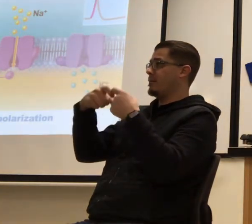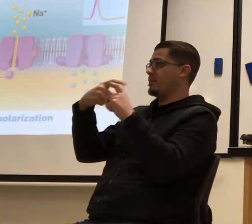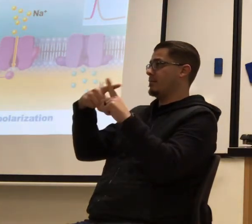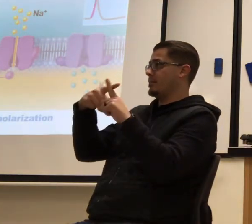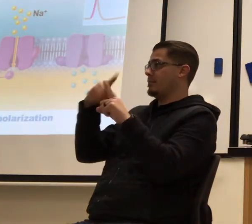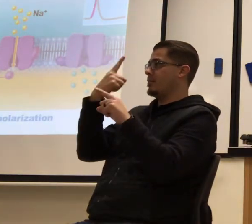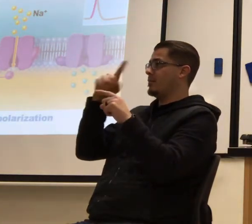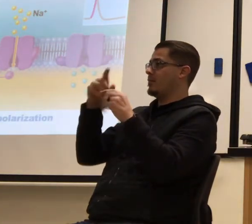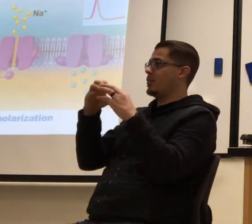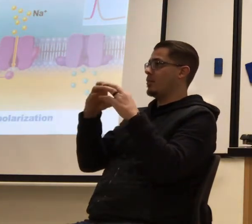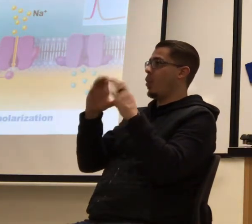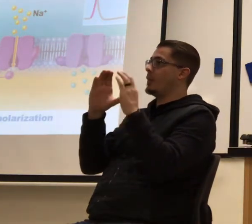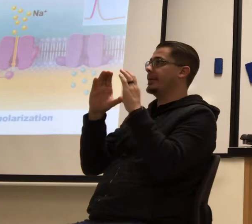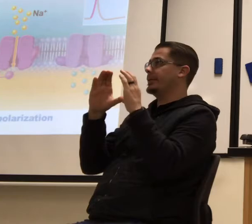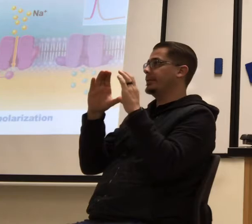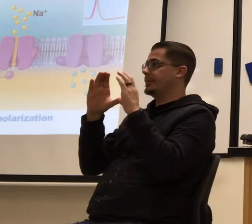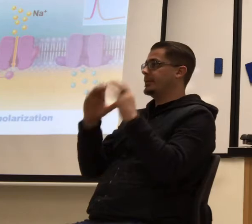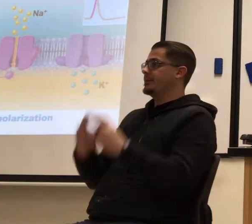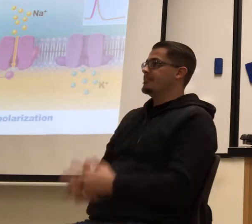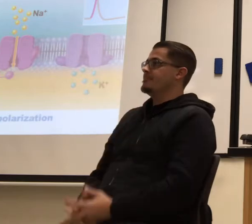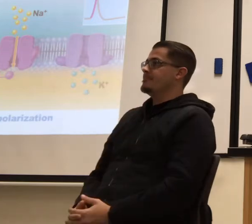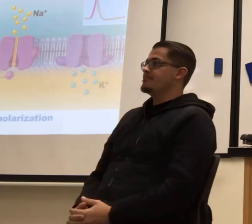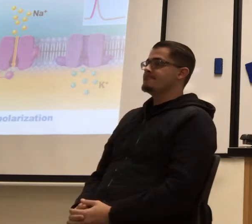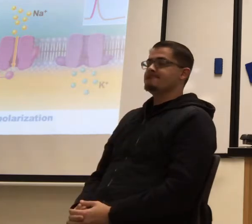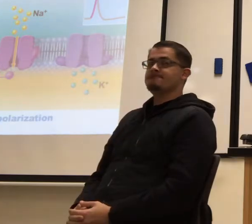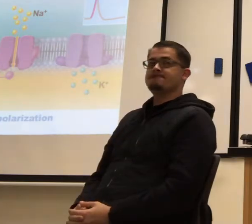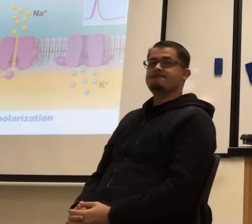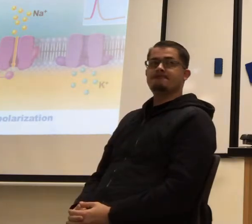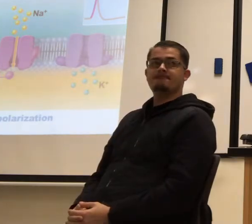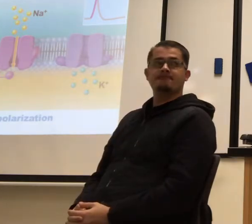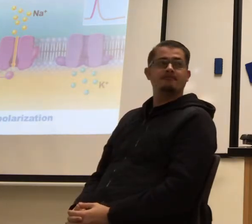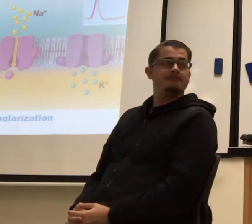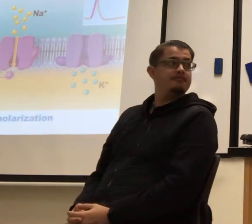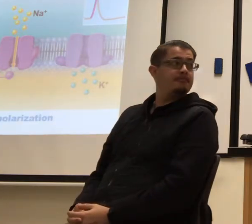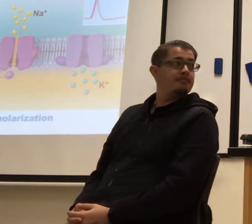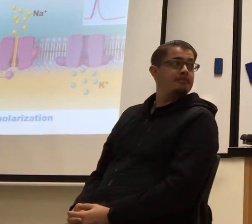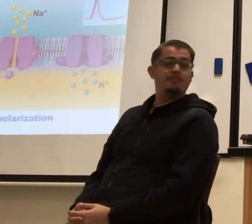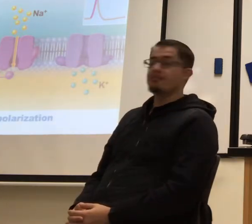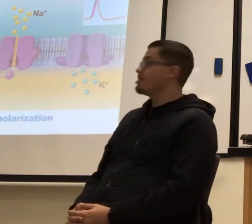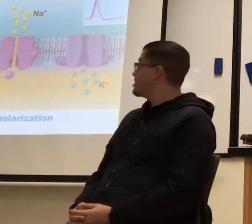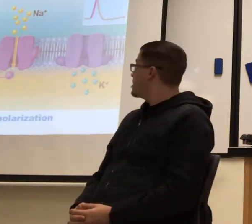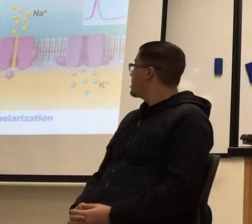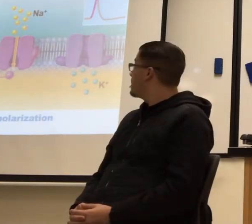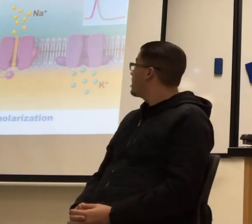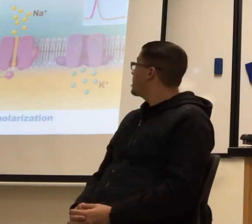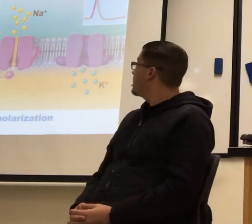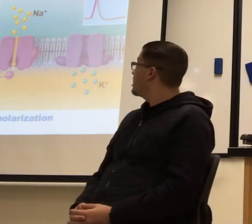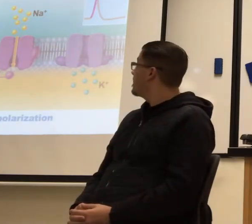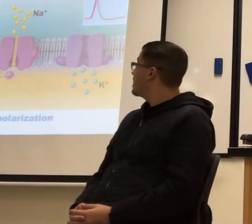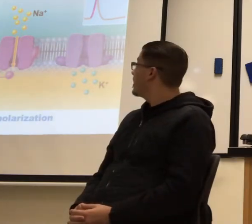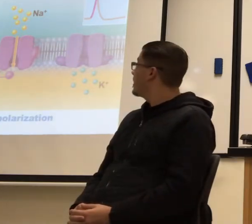to open the gate. Let me see if I can do it. I usually don't use this tool, but